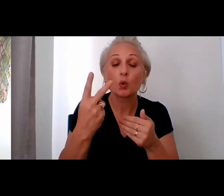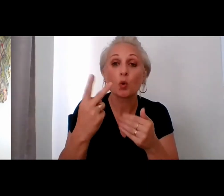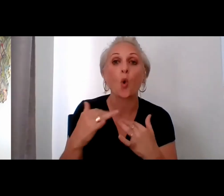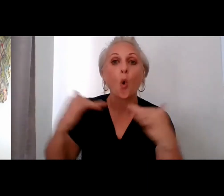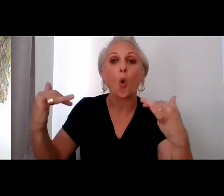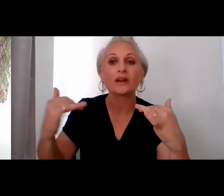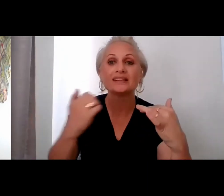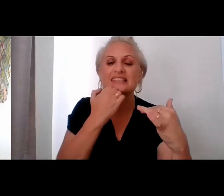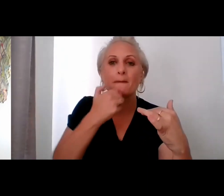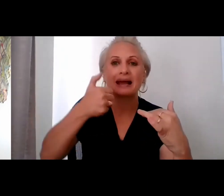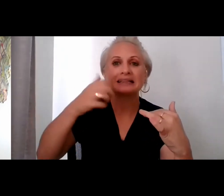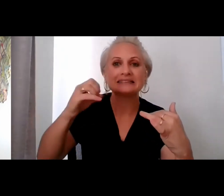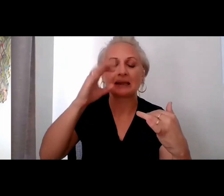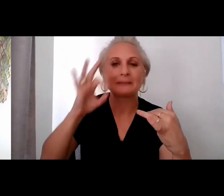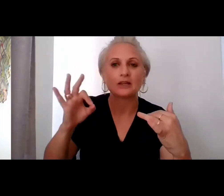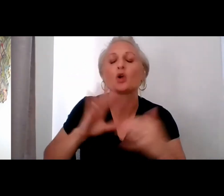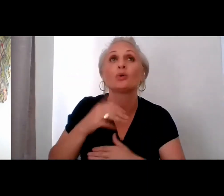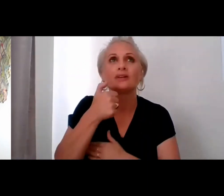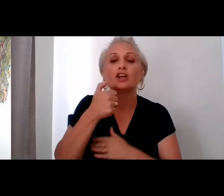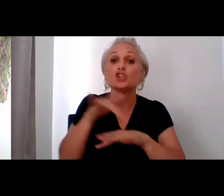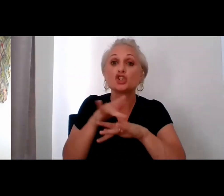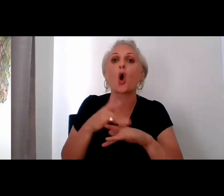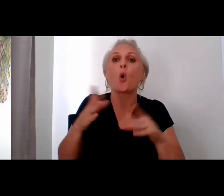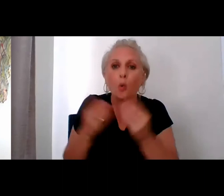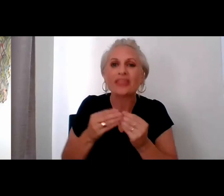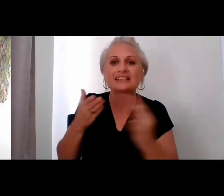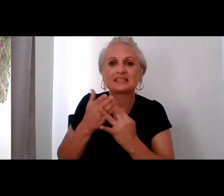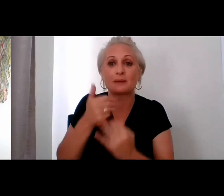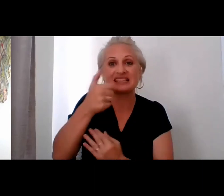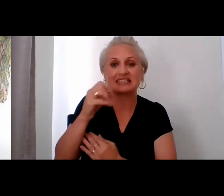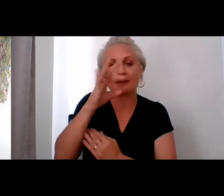and to 90% plus in year 3.